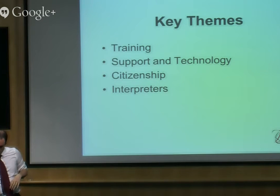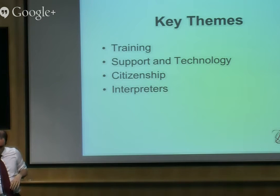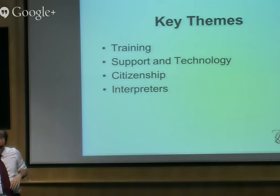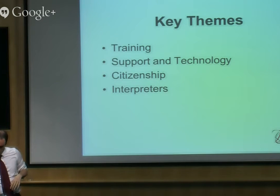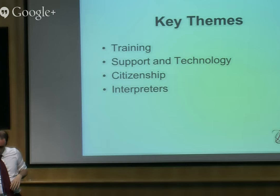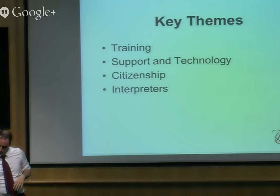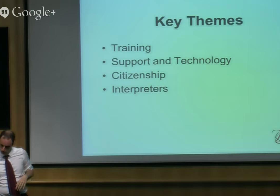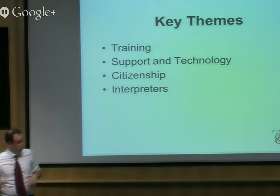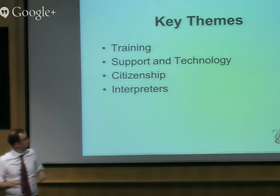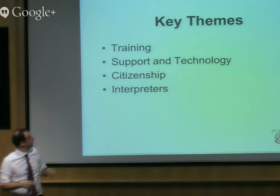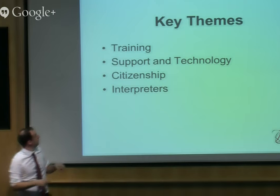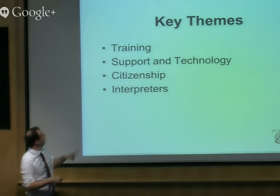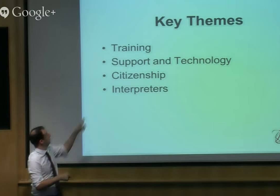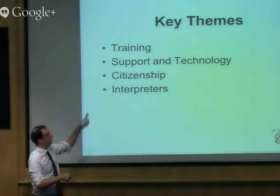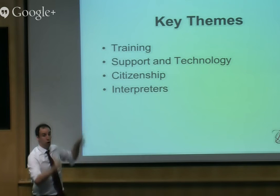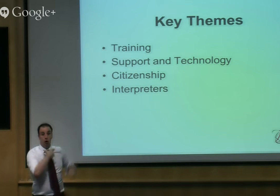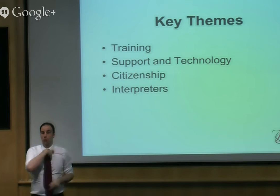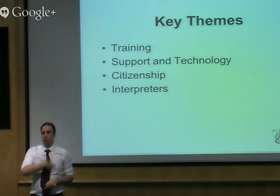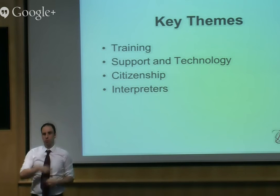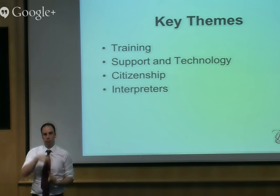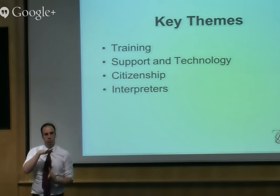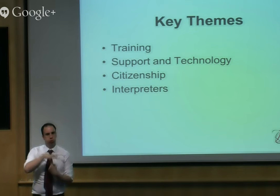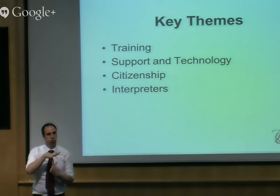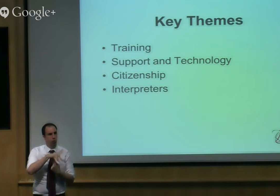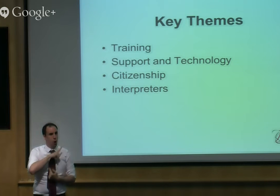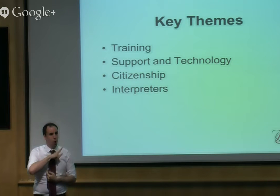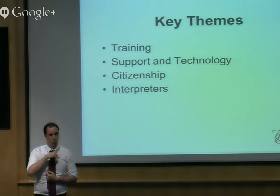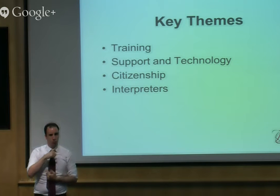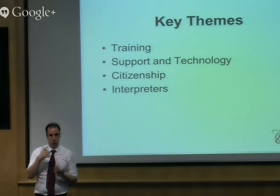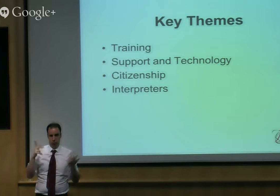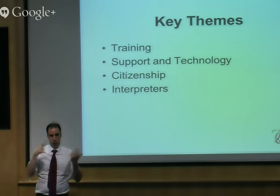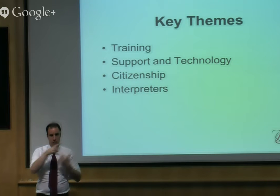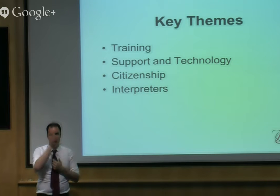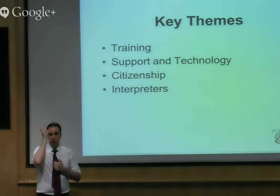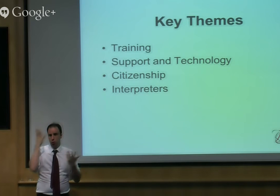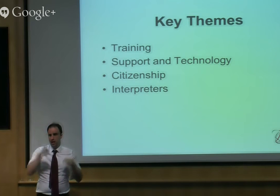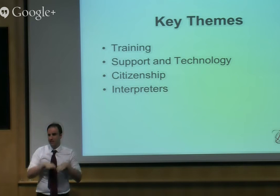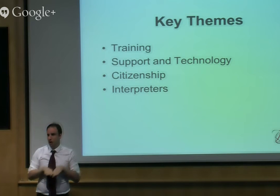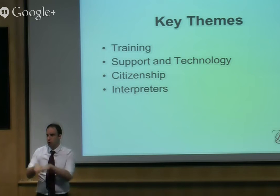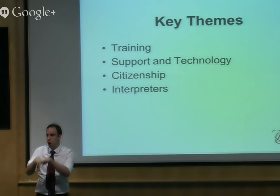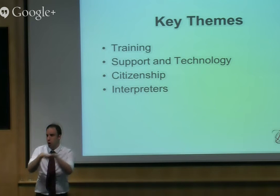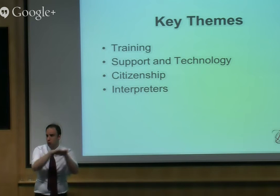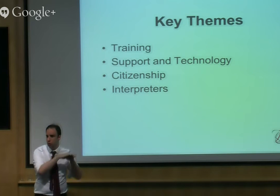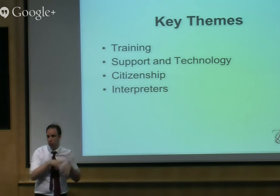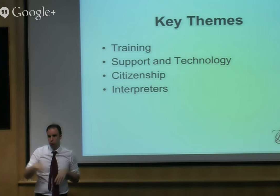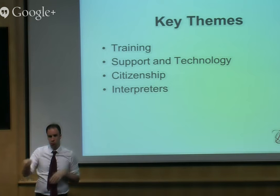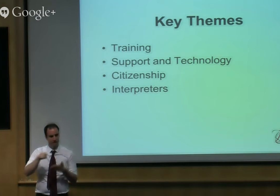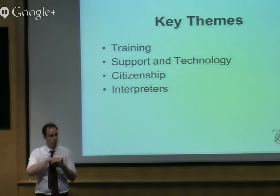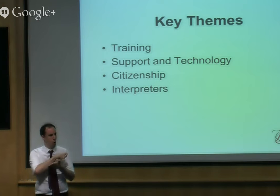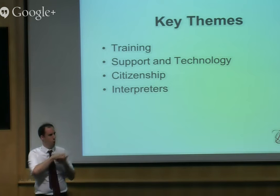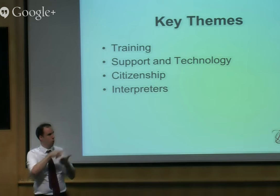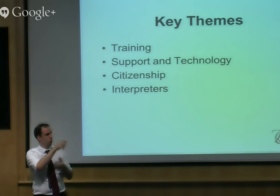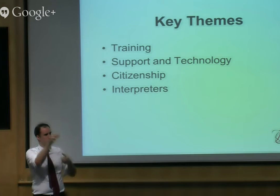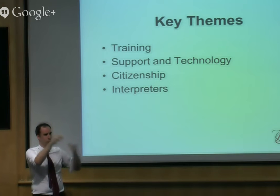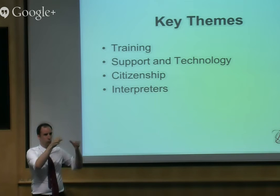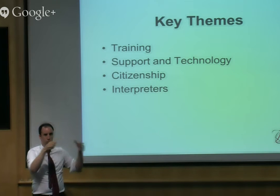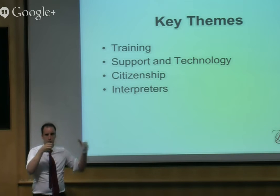to actively find it, which certain subsections of our community find incredibly difficult. Now what's